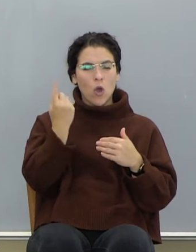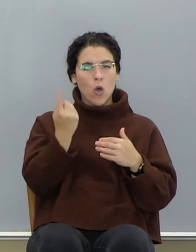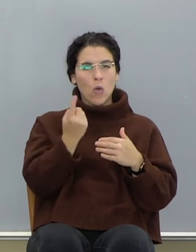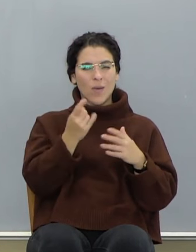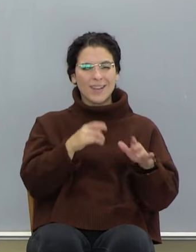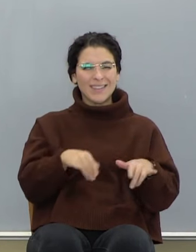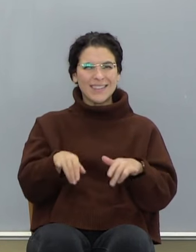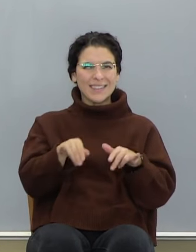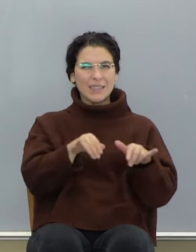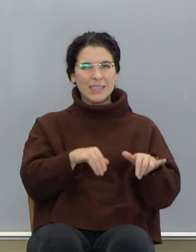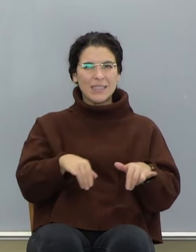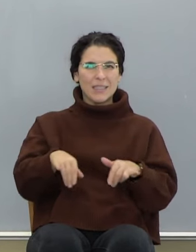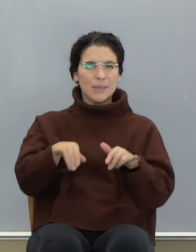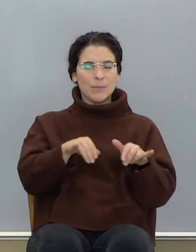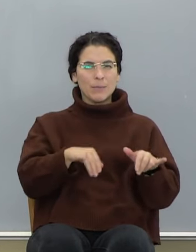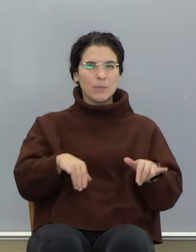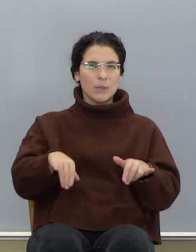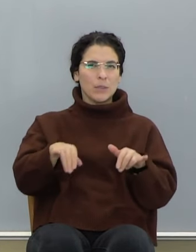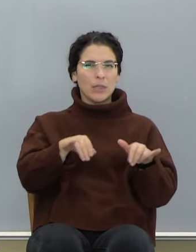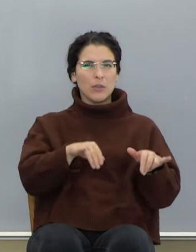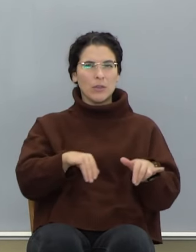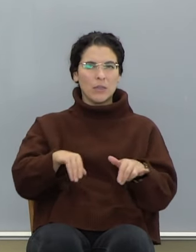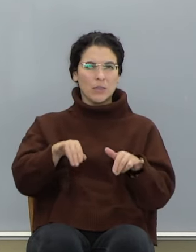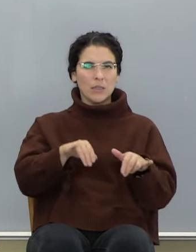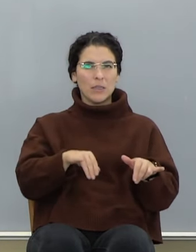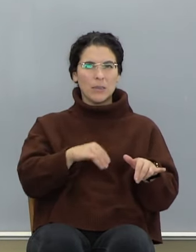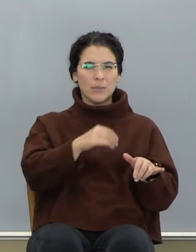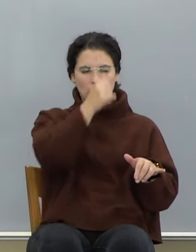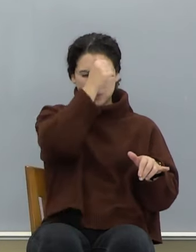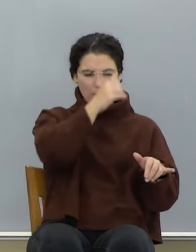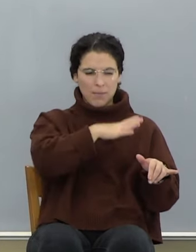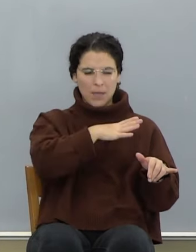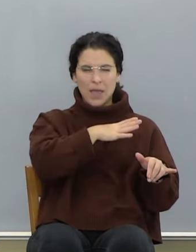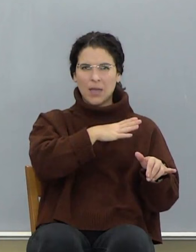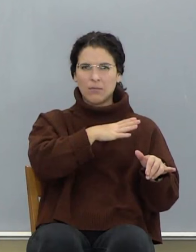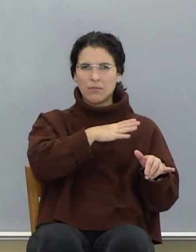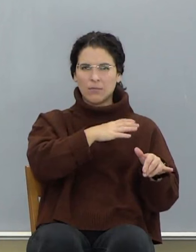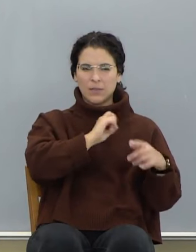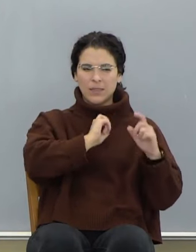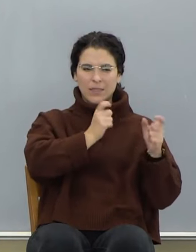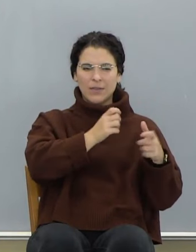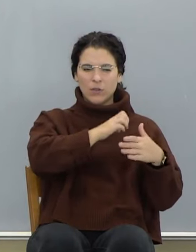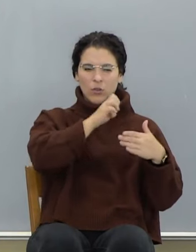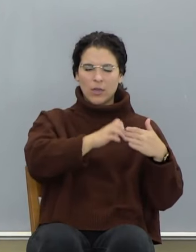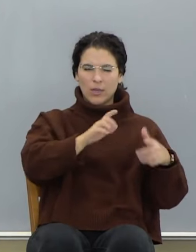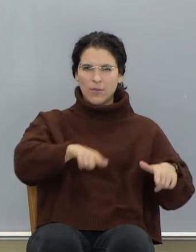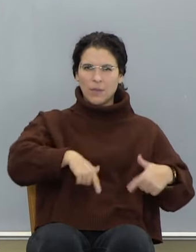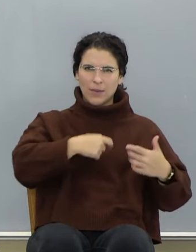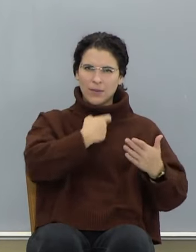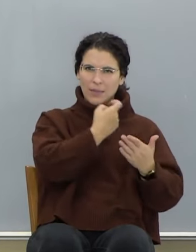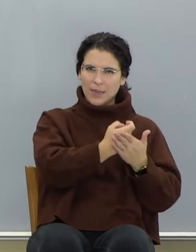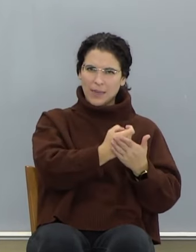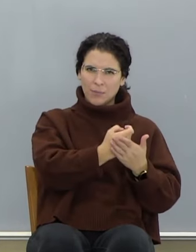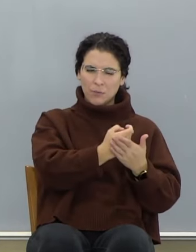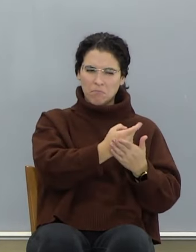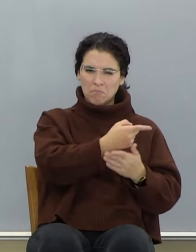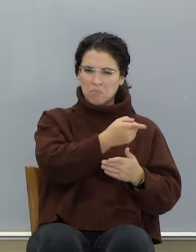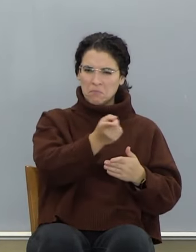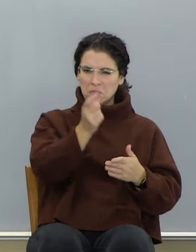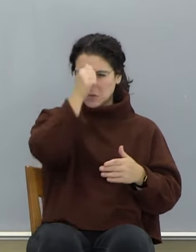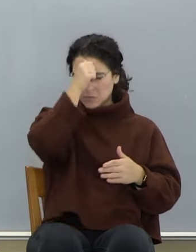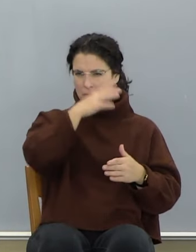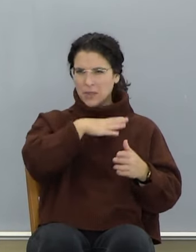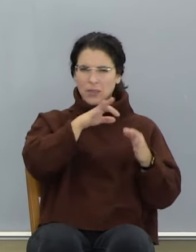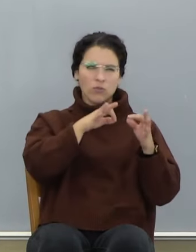denominator. When these guys give their end of life testimony, they describe all of